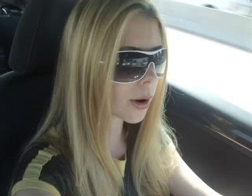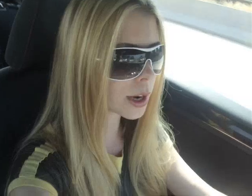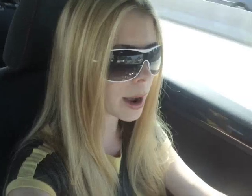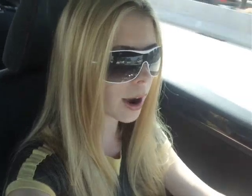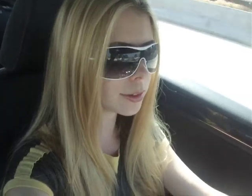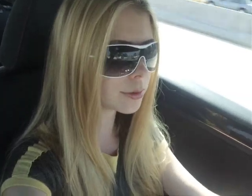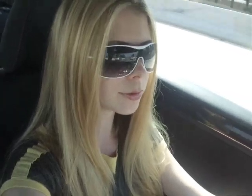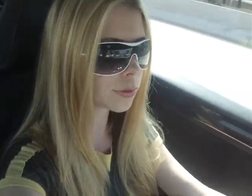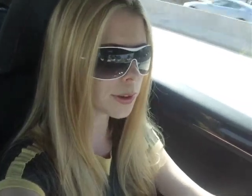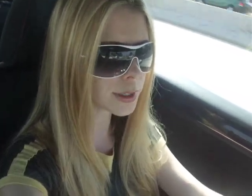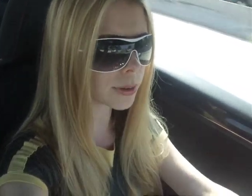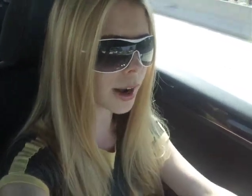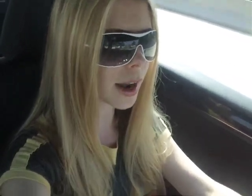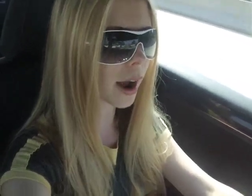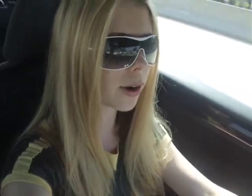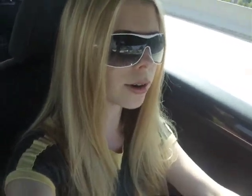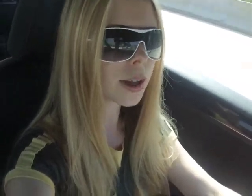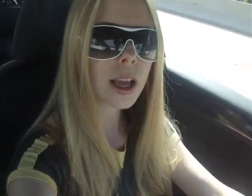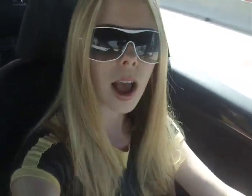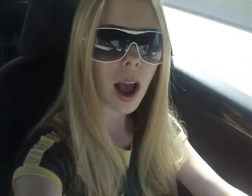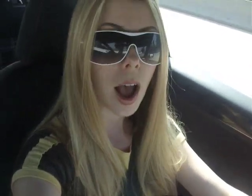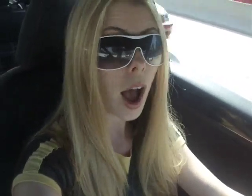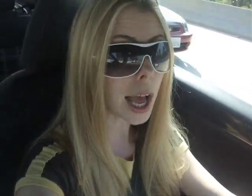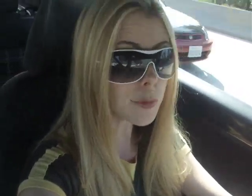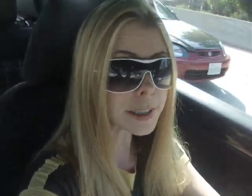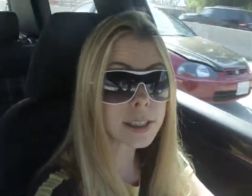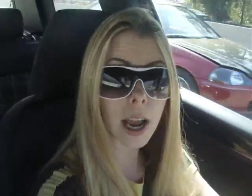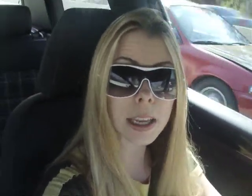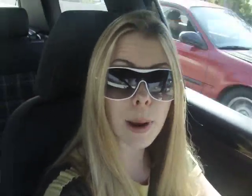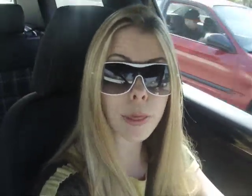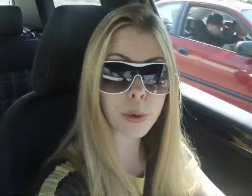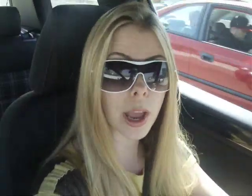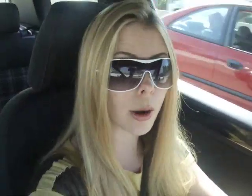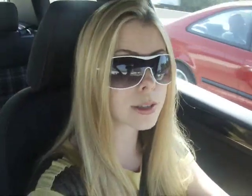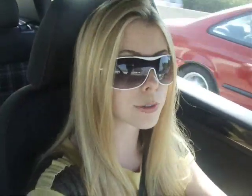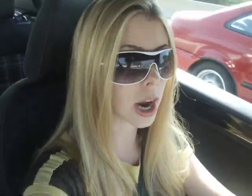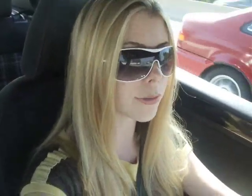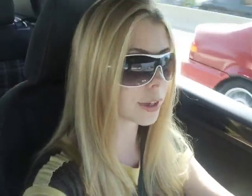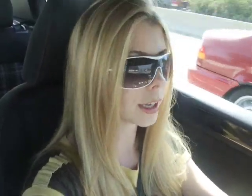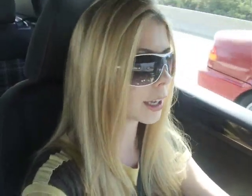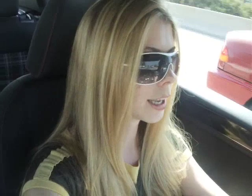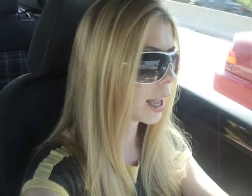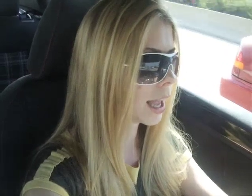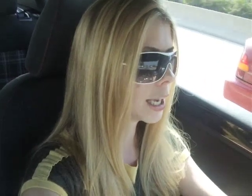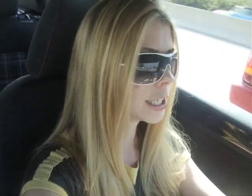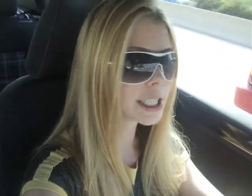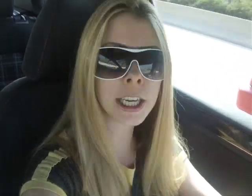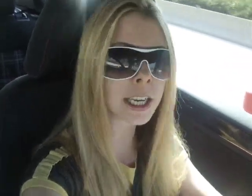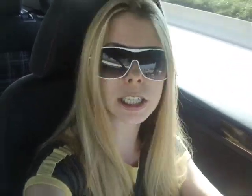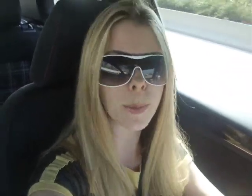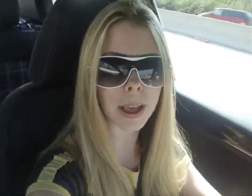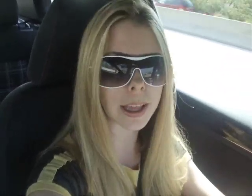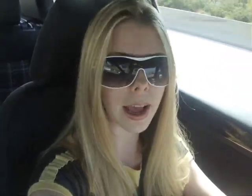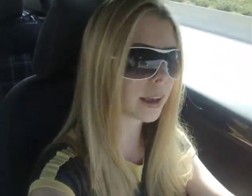going about 50 right now, I've been stacking about three hours of traffic. Didn't expect that.